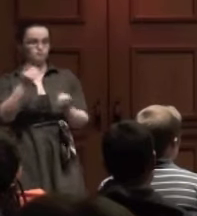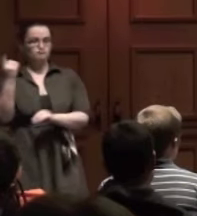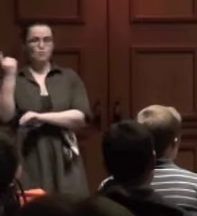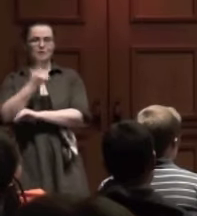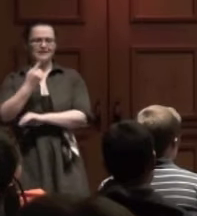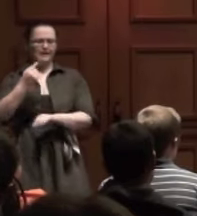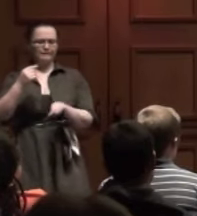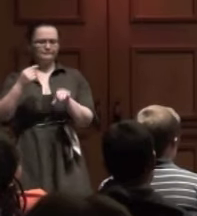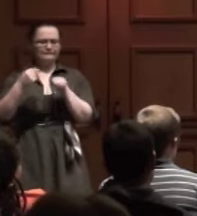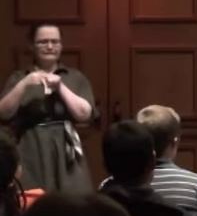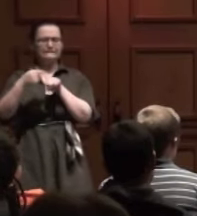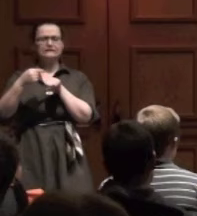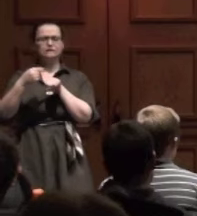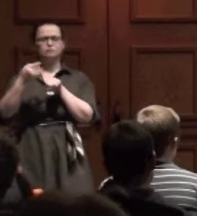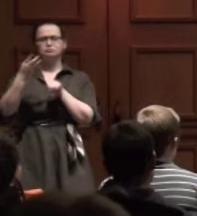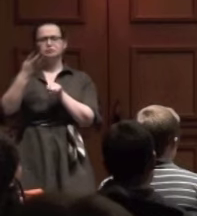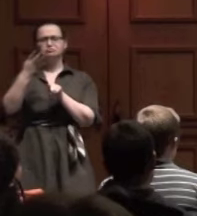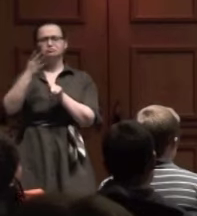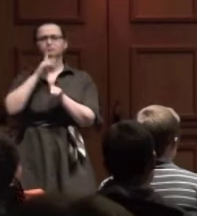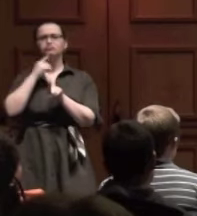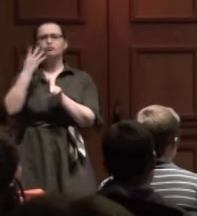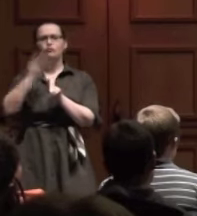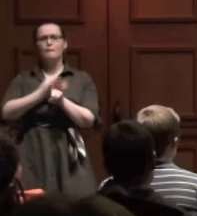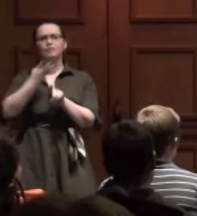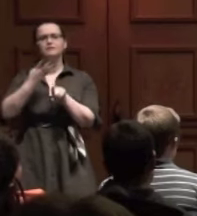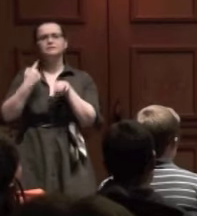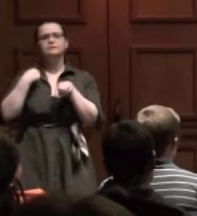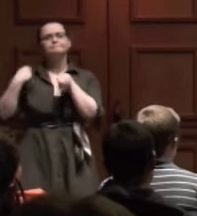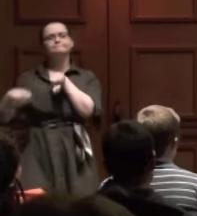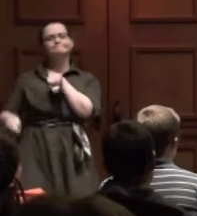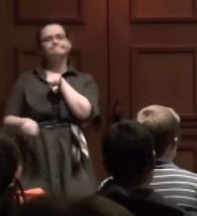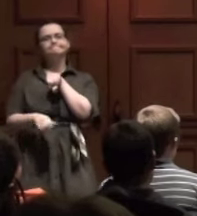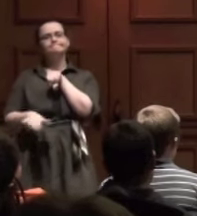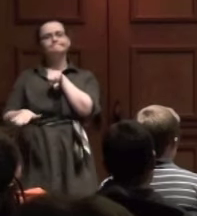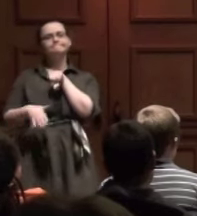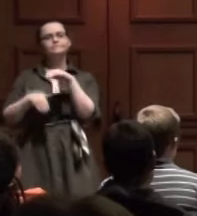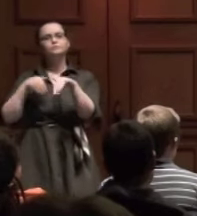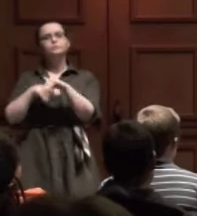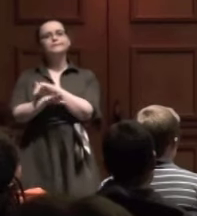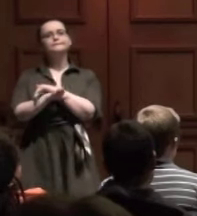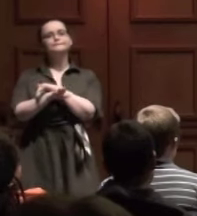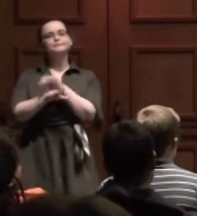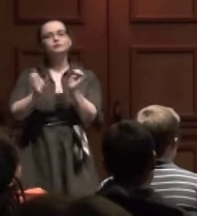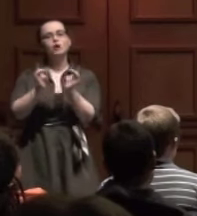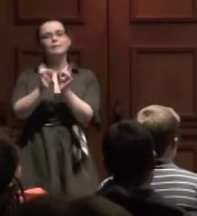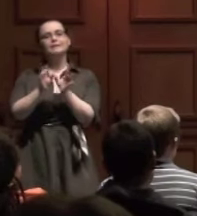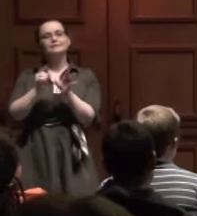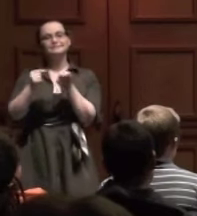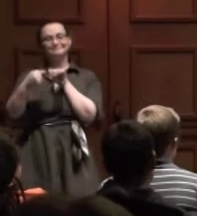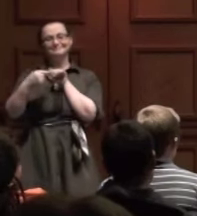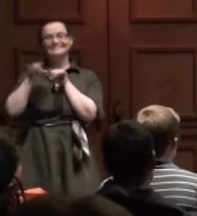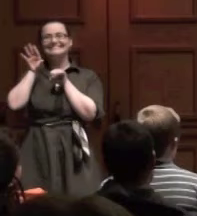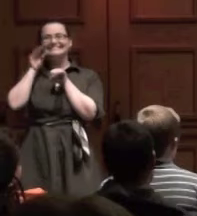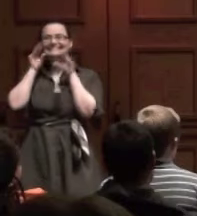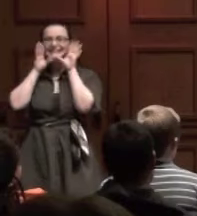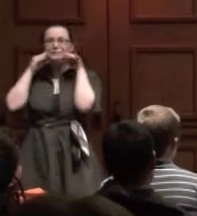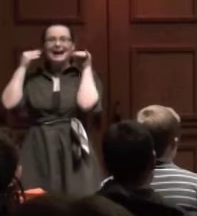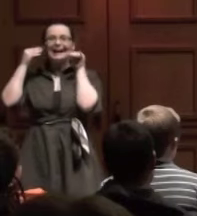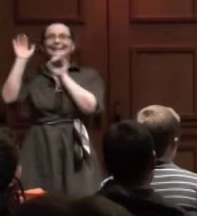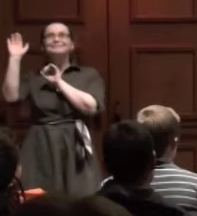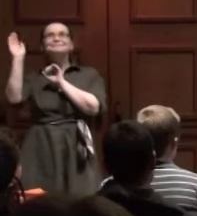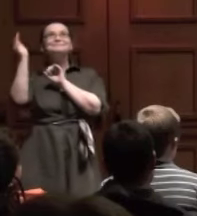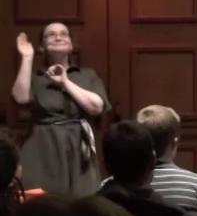strolled in with him riding in his soft carrier, again, snug on my chest, smiling away at everyone like a